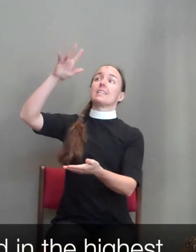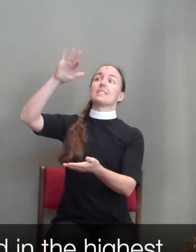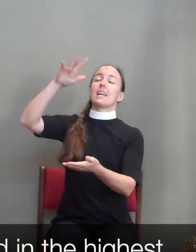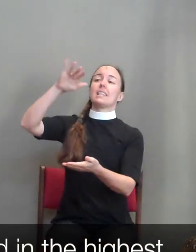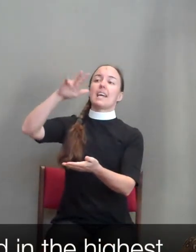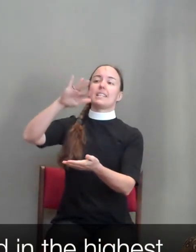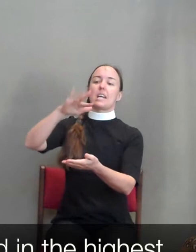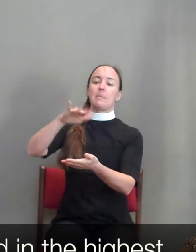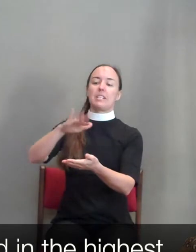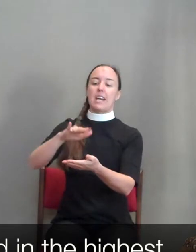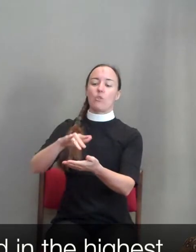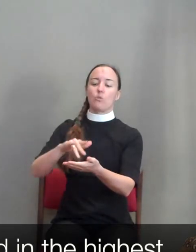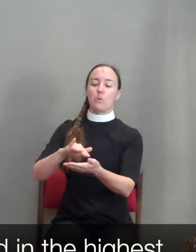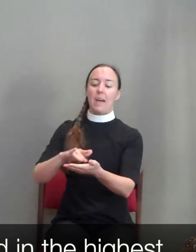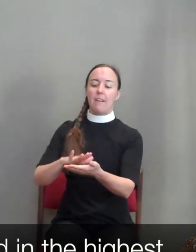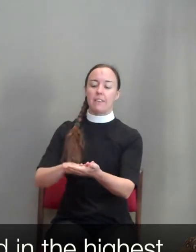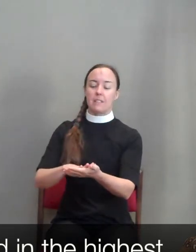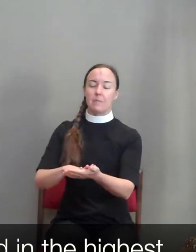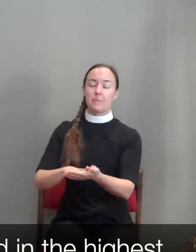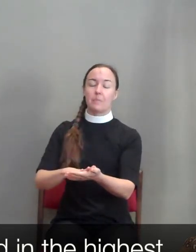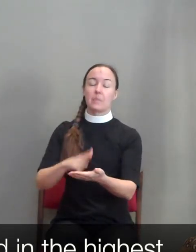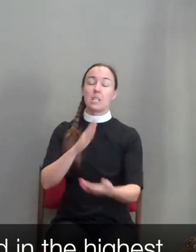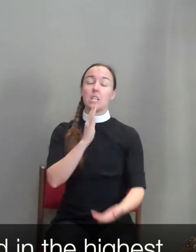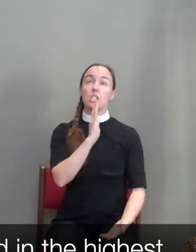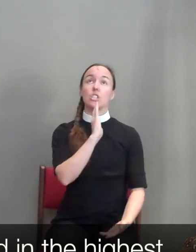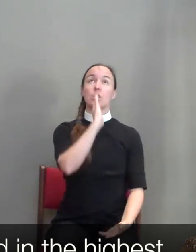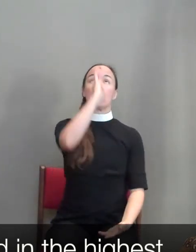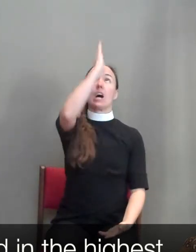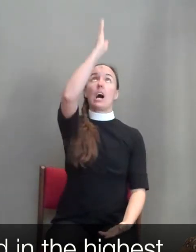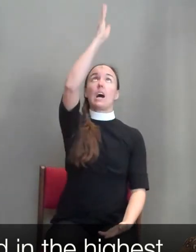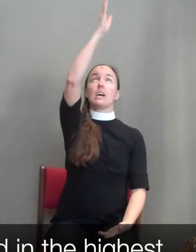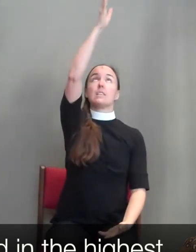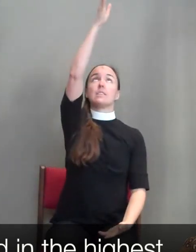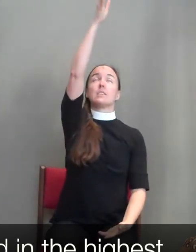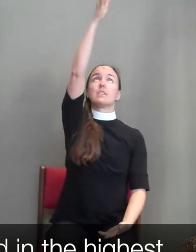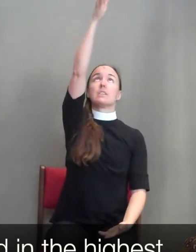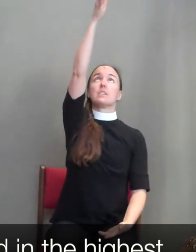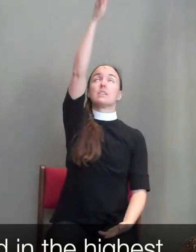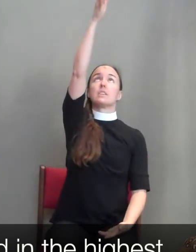Like sunlight coming down from heaven to God